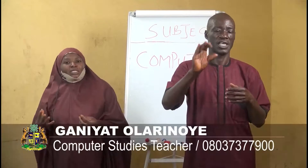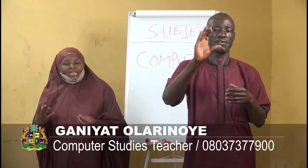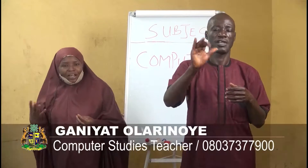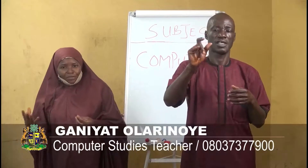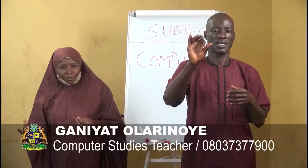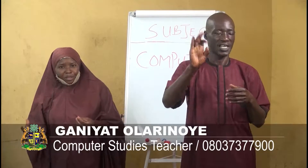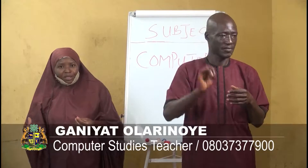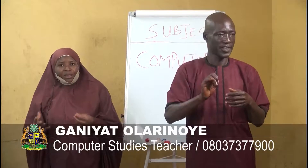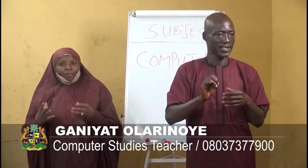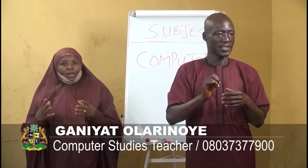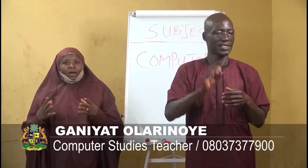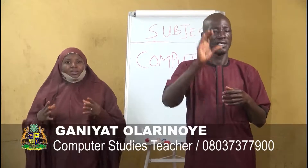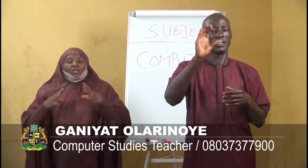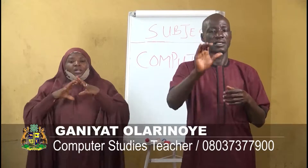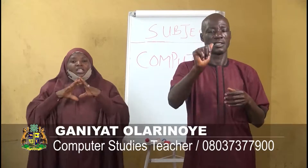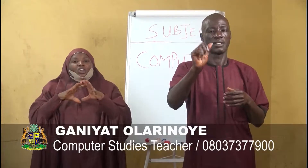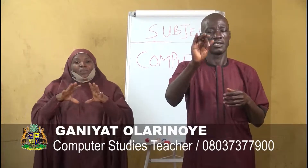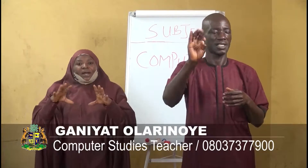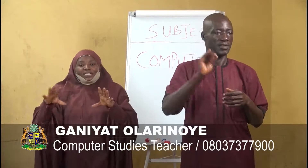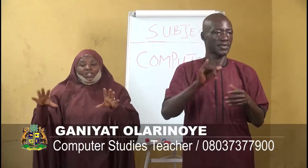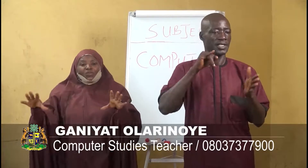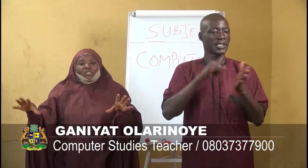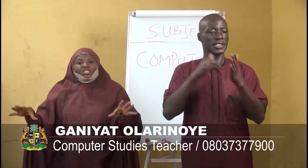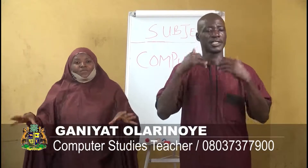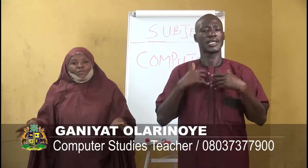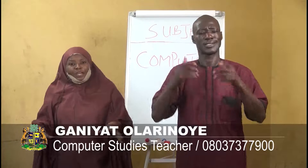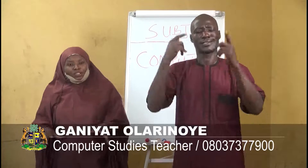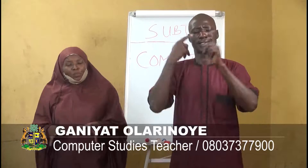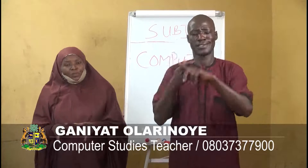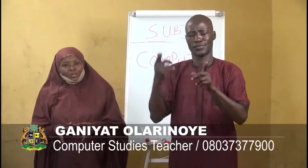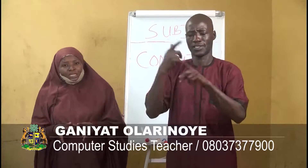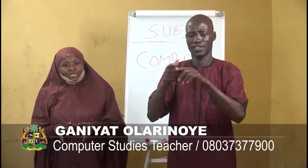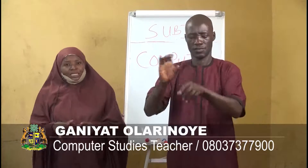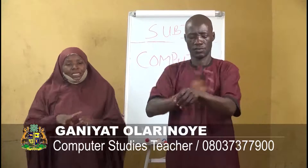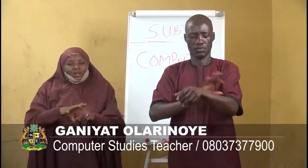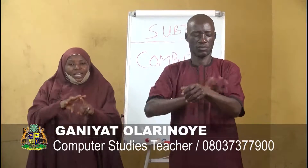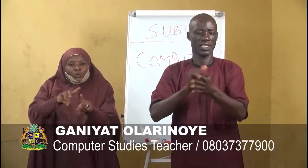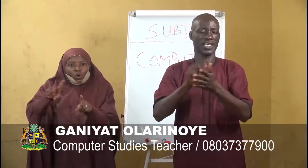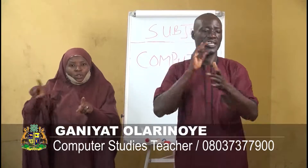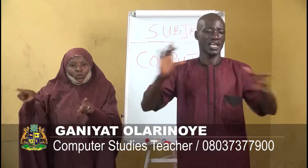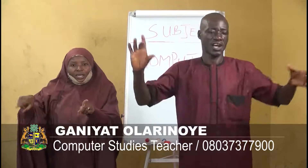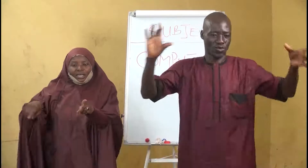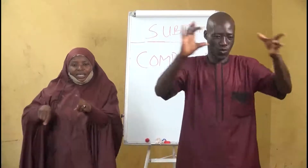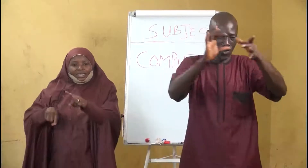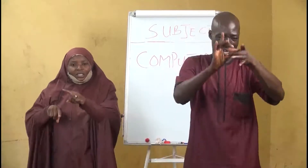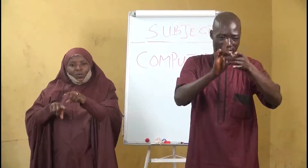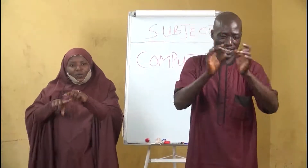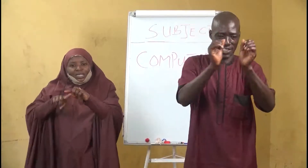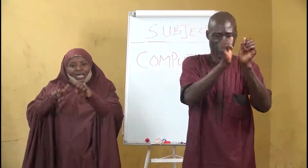a cafe means, because it comprises of what? Different computers network together. These computers are